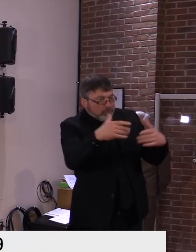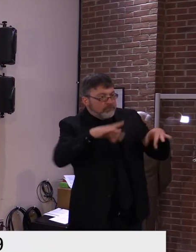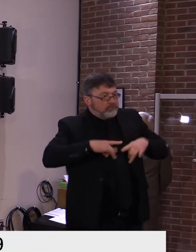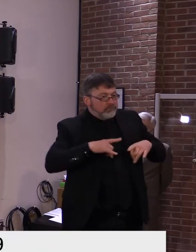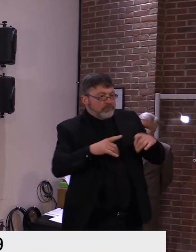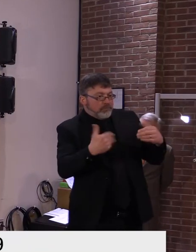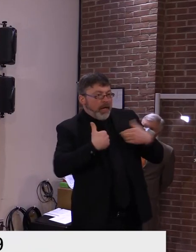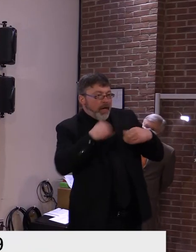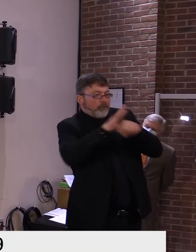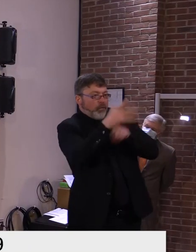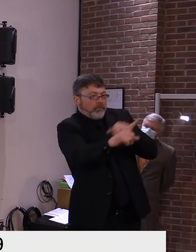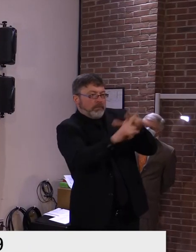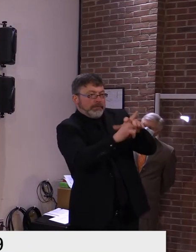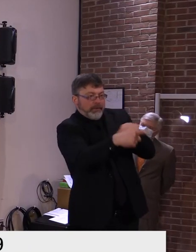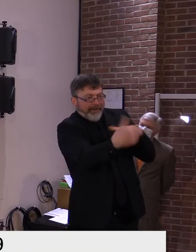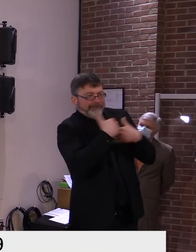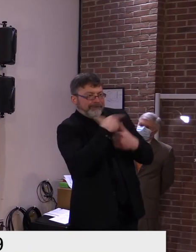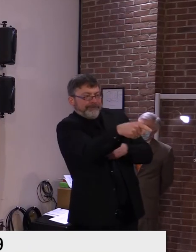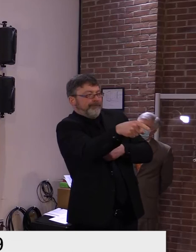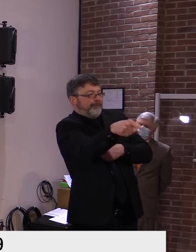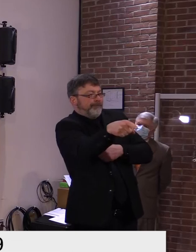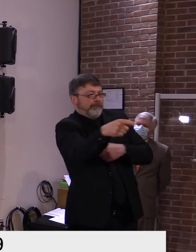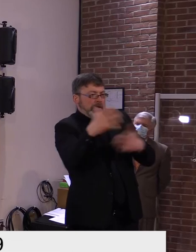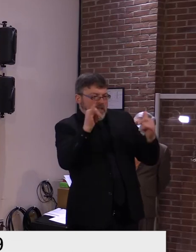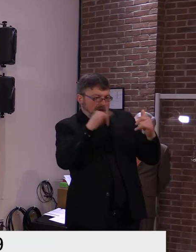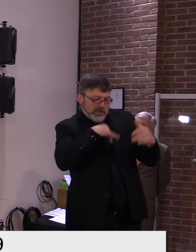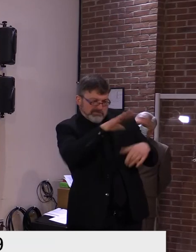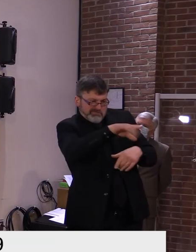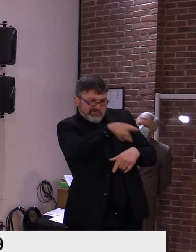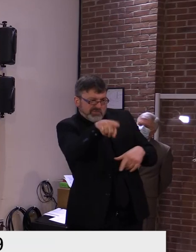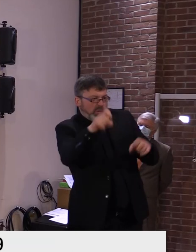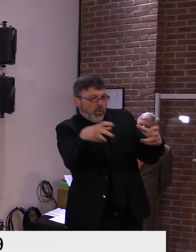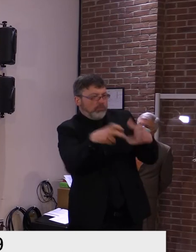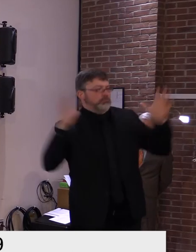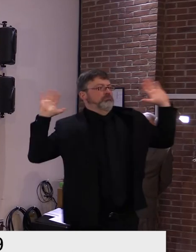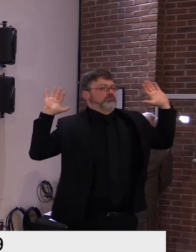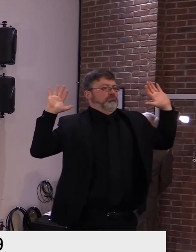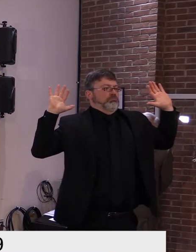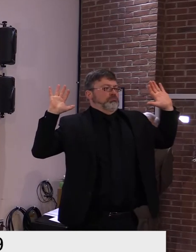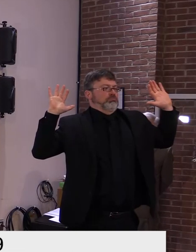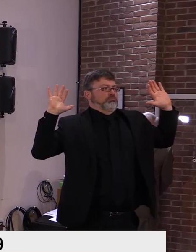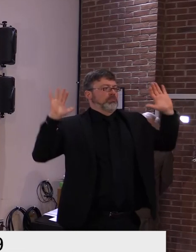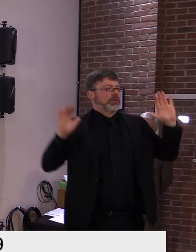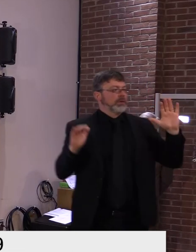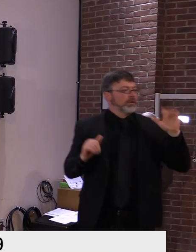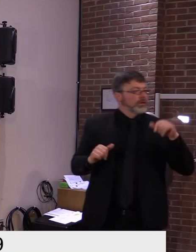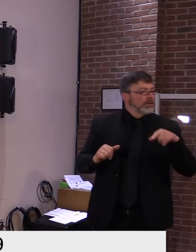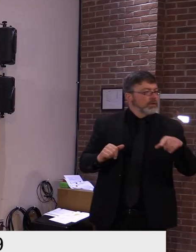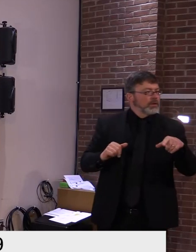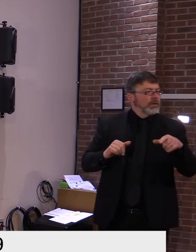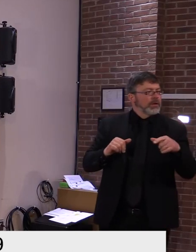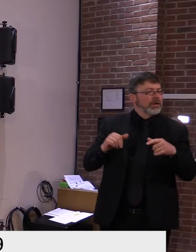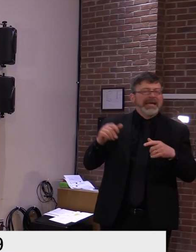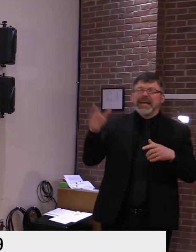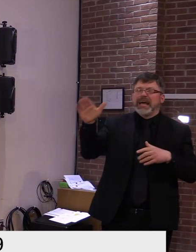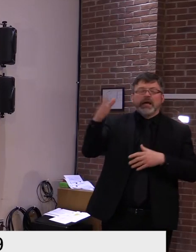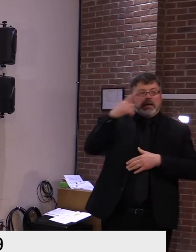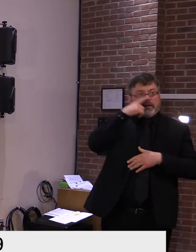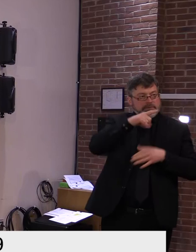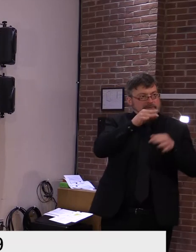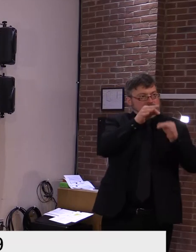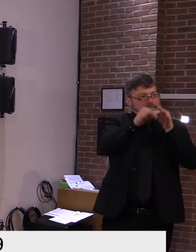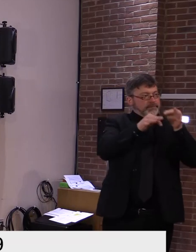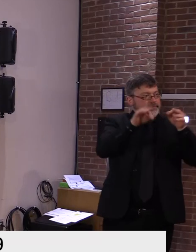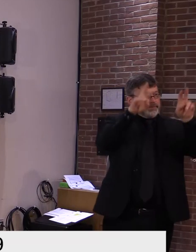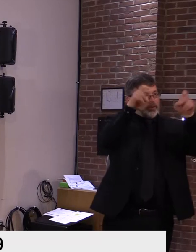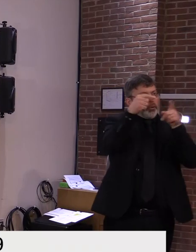but how does the state define a close contact for sports and competition? Is it no longer a cumulative total of 15 minutes within